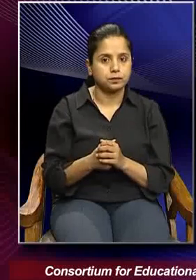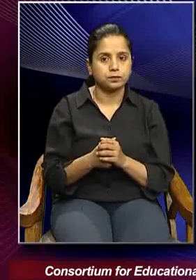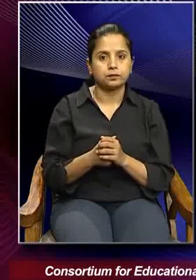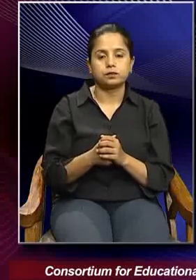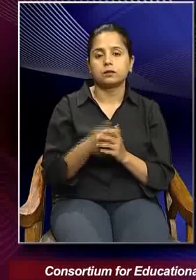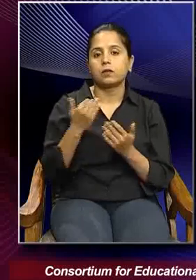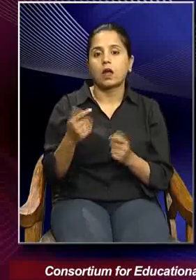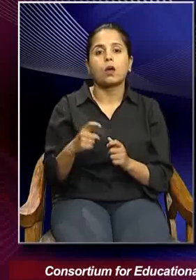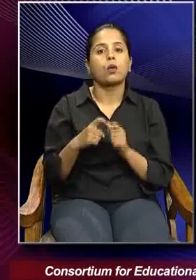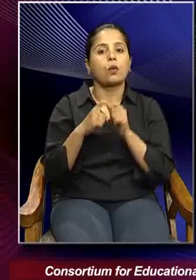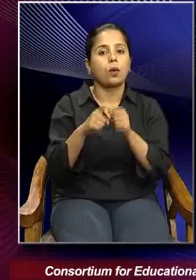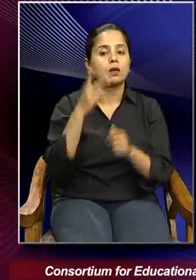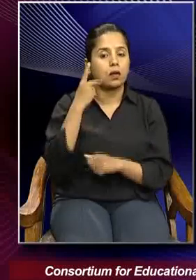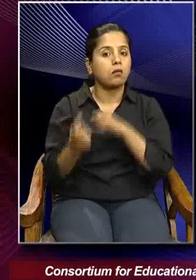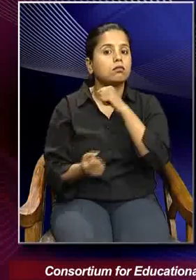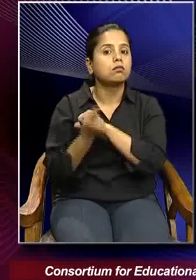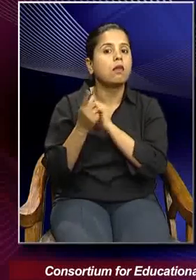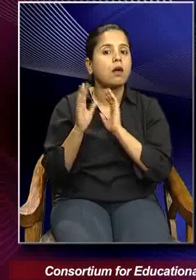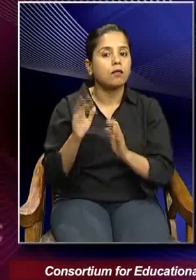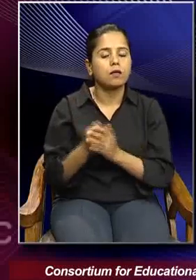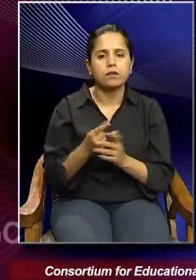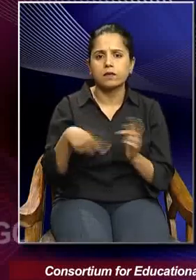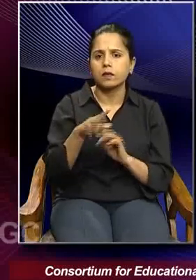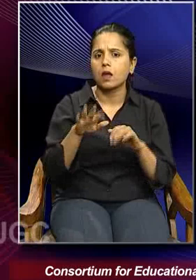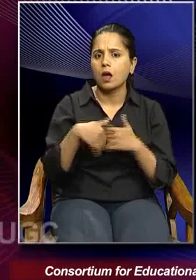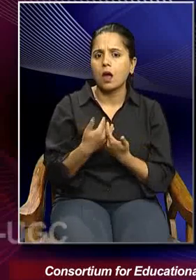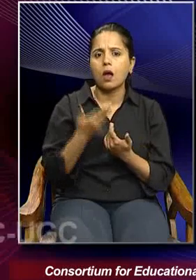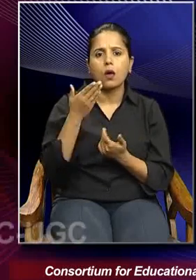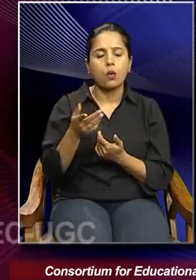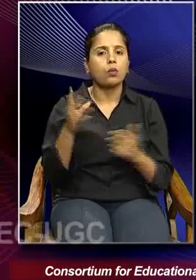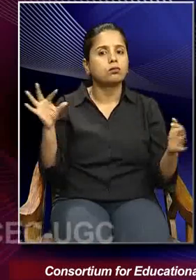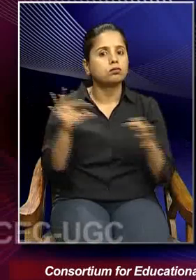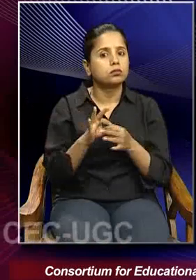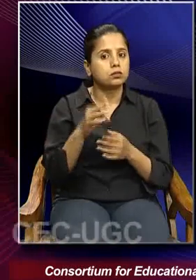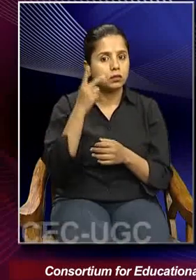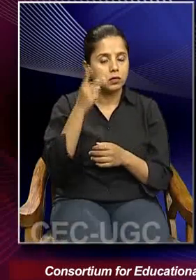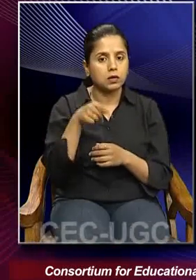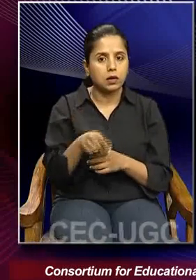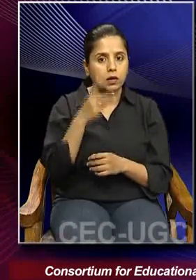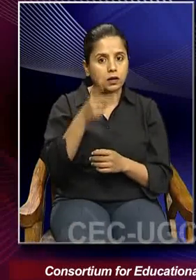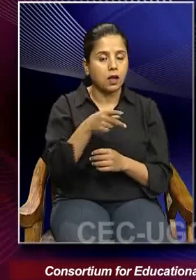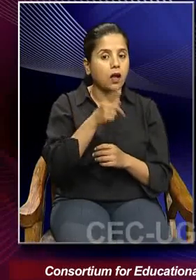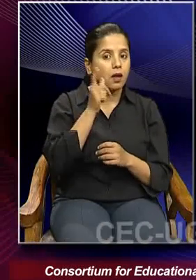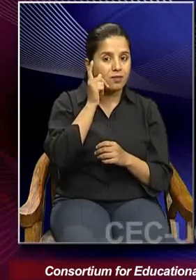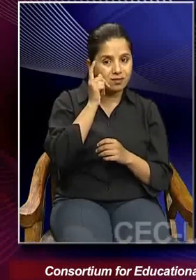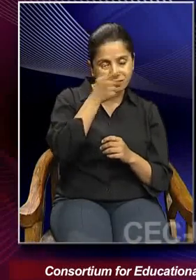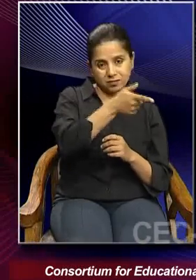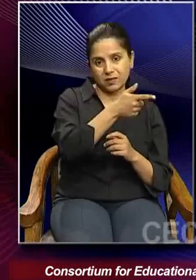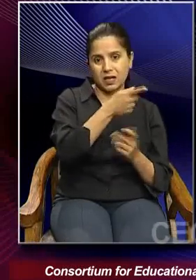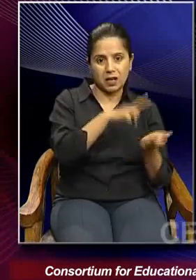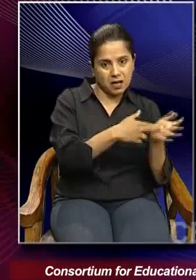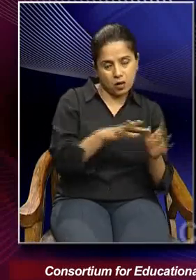Now the question that arises is, how does the contact between Purush and Prakriti